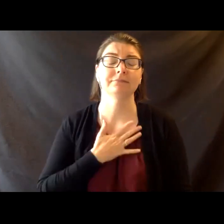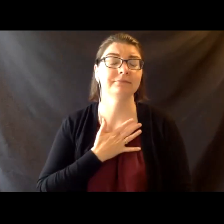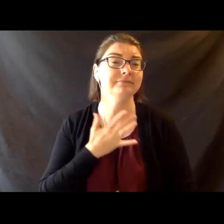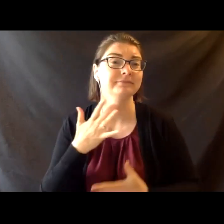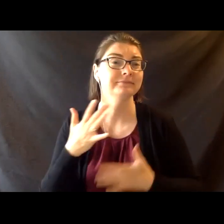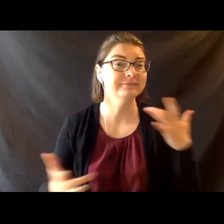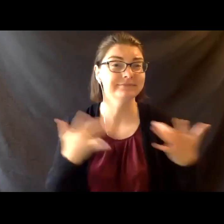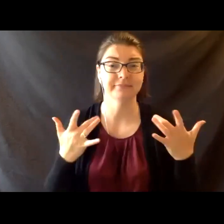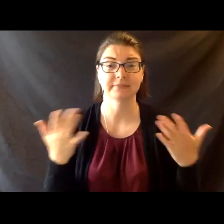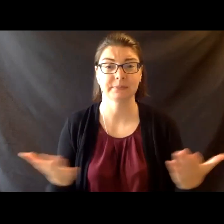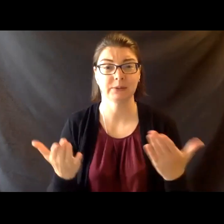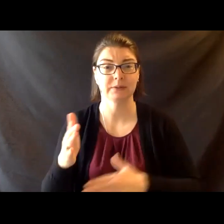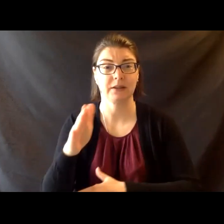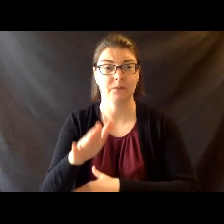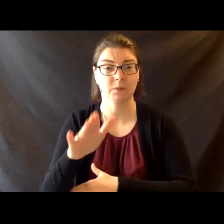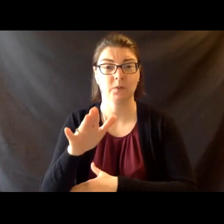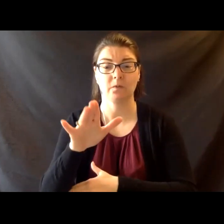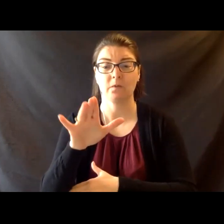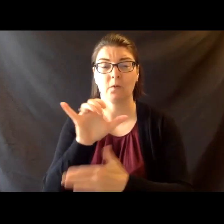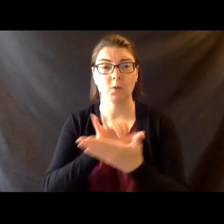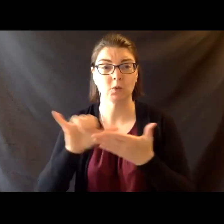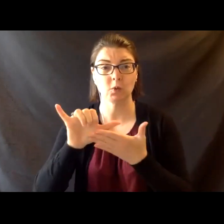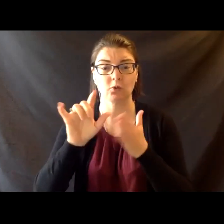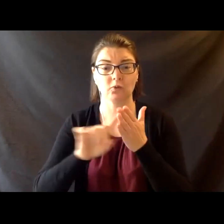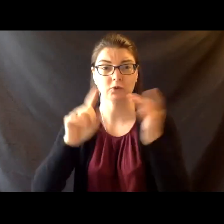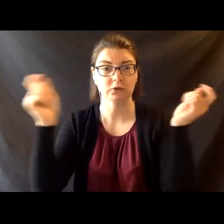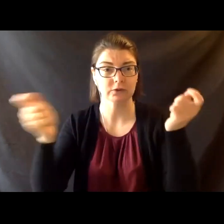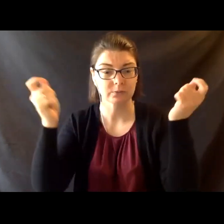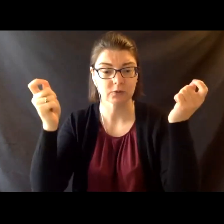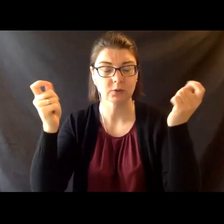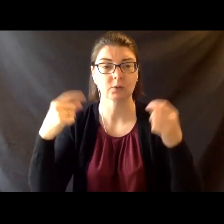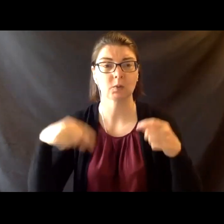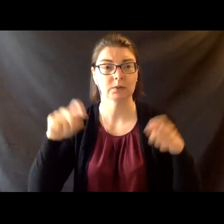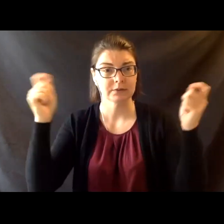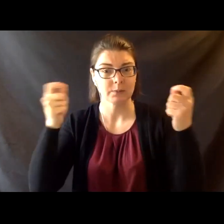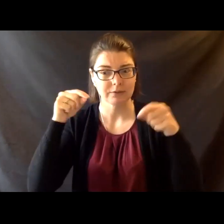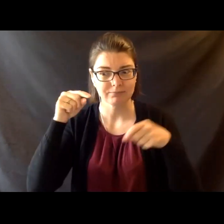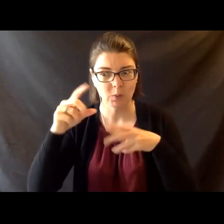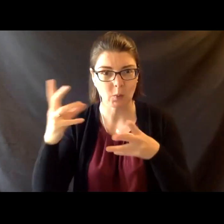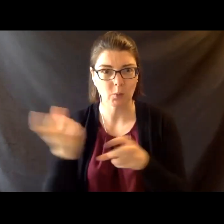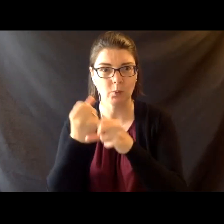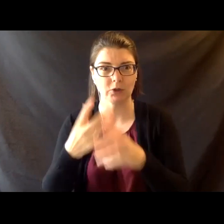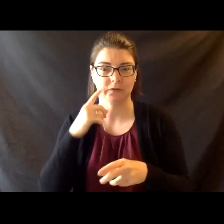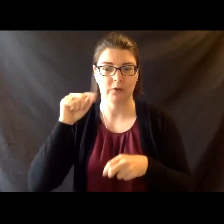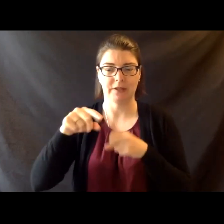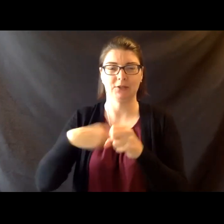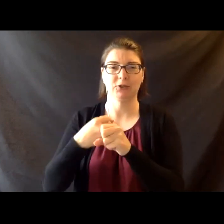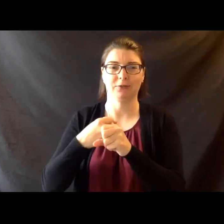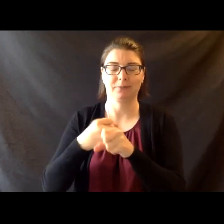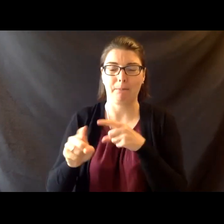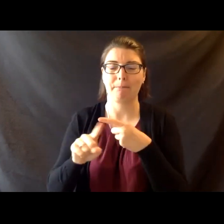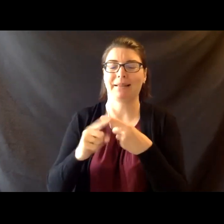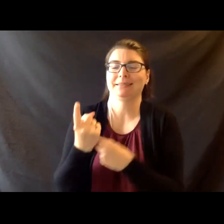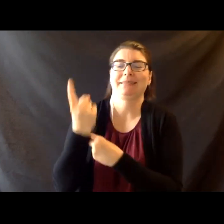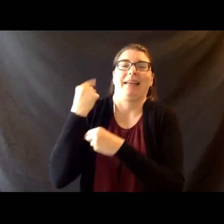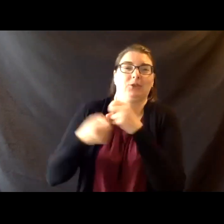York University Research Award Celebration, where we are celebrating this year's winners as well as last year's. We have much